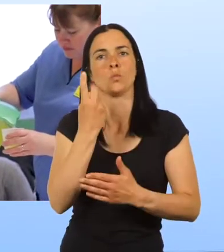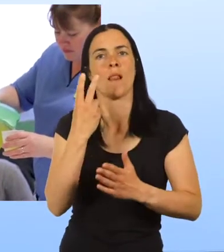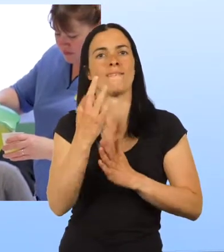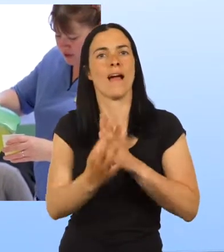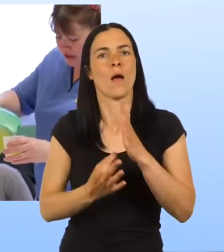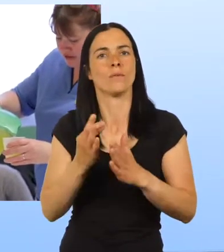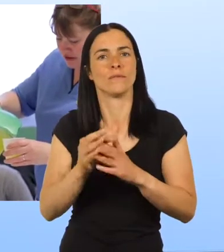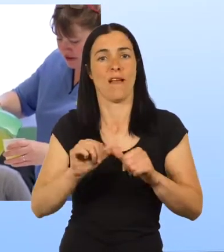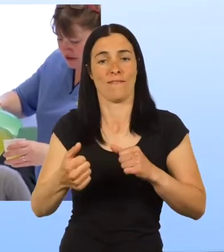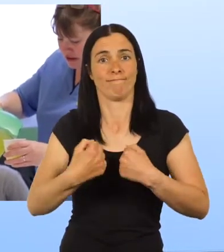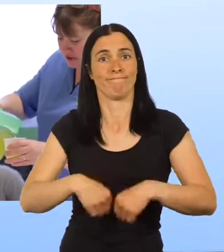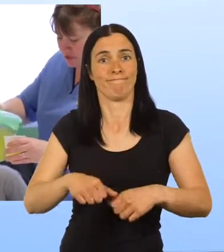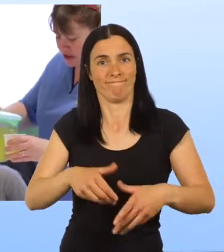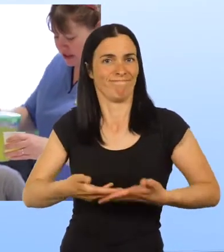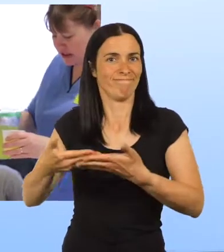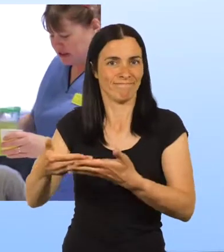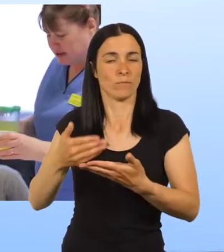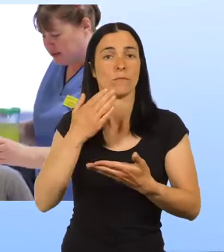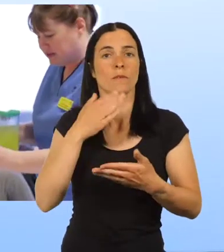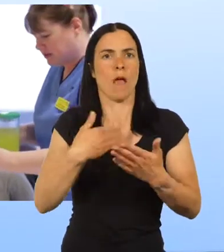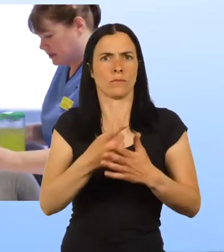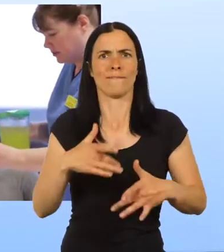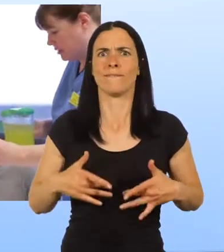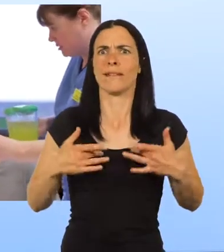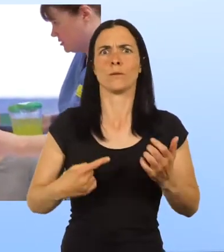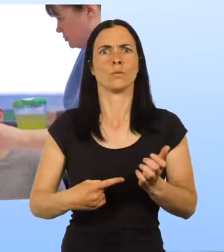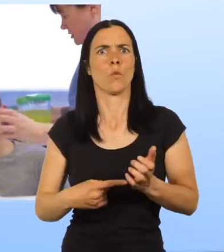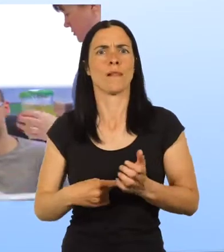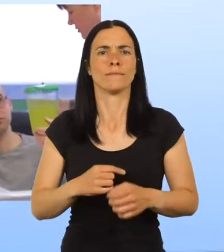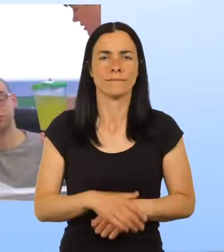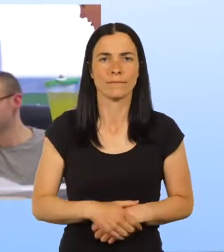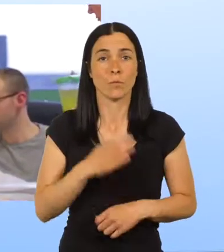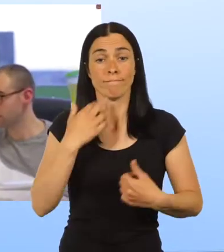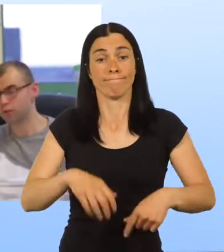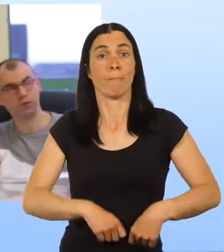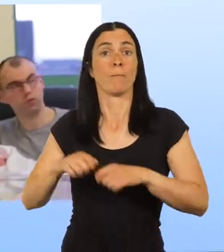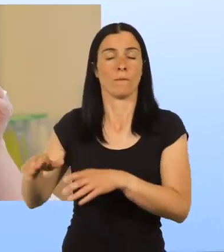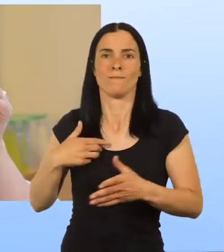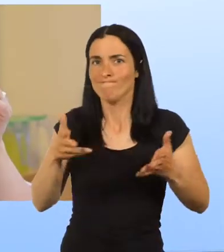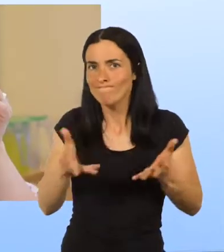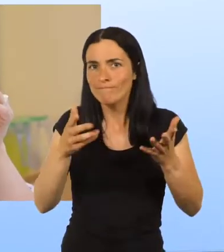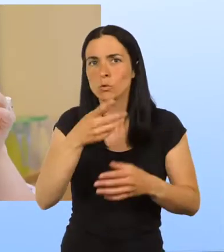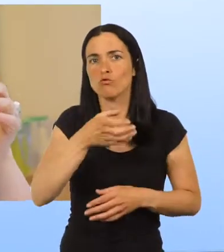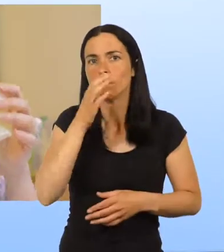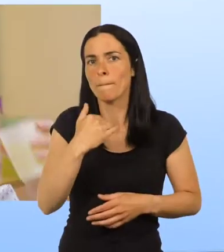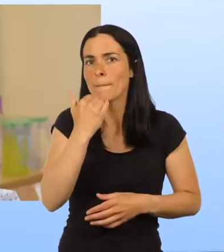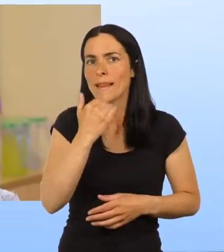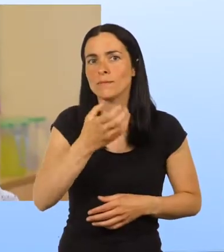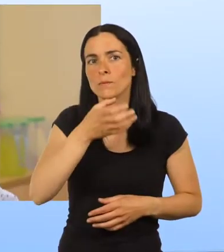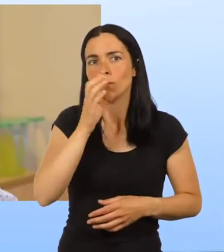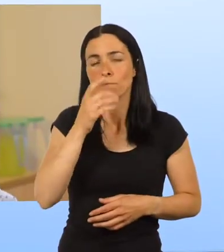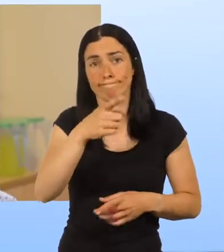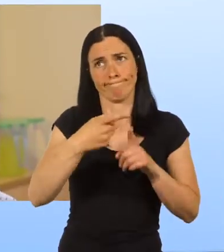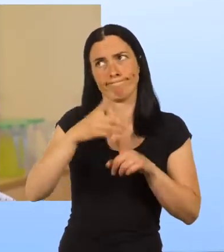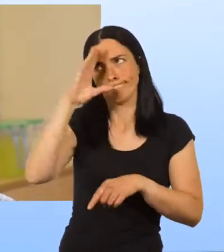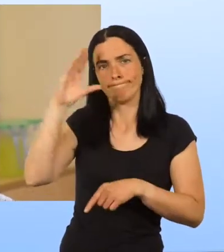place for up to 12 hours after delivery, until your bladder sensation returns. Once it's been removed, we encourage you to drink plenty